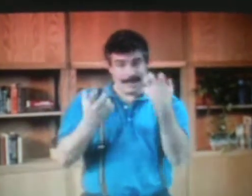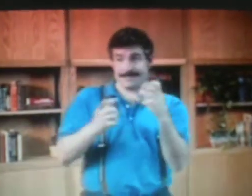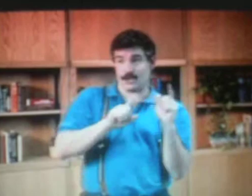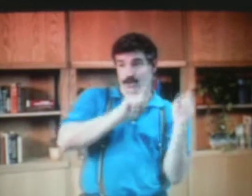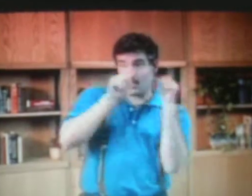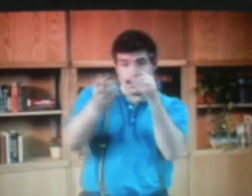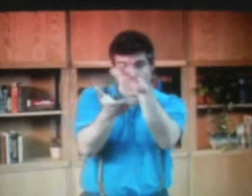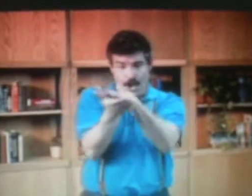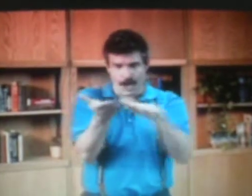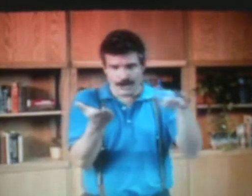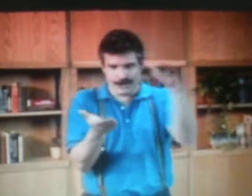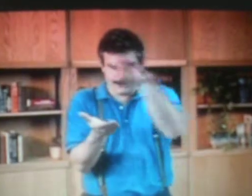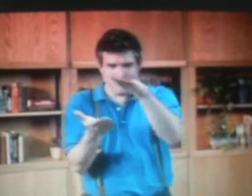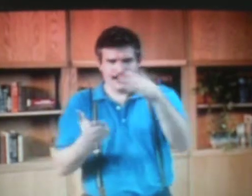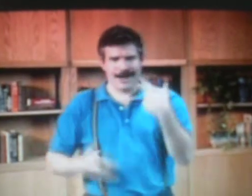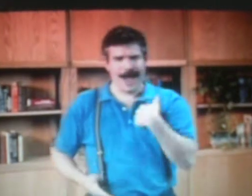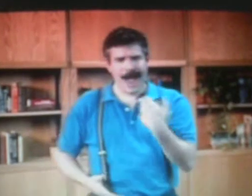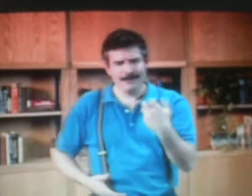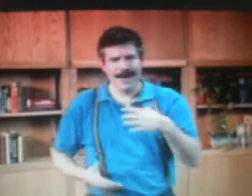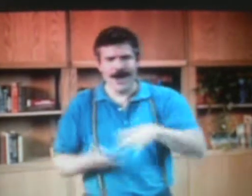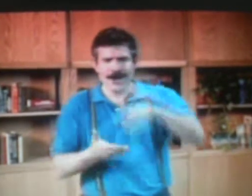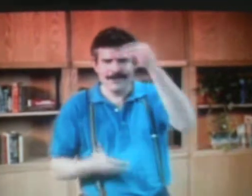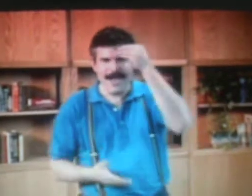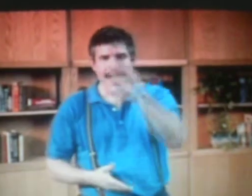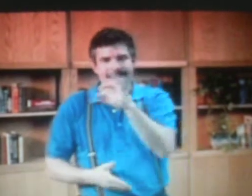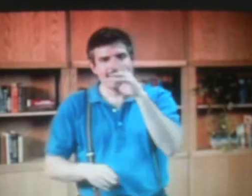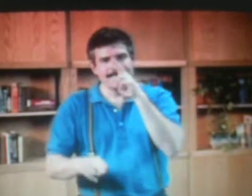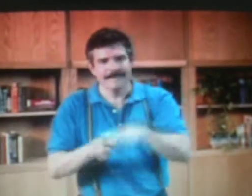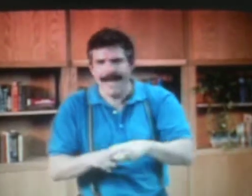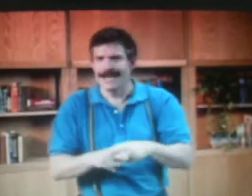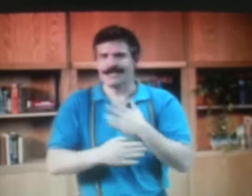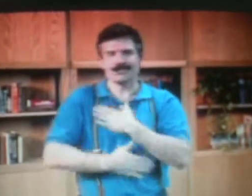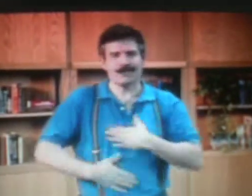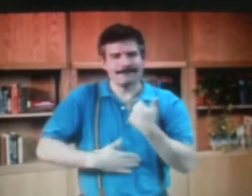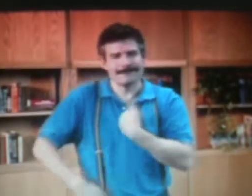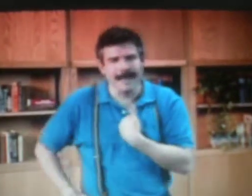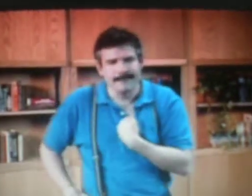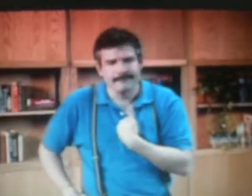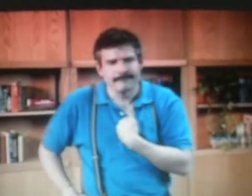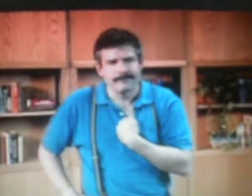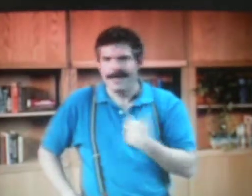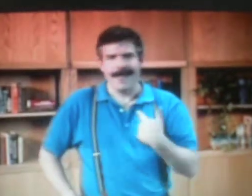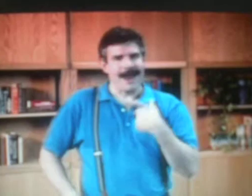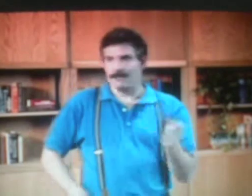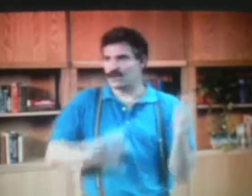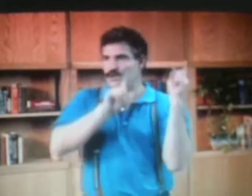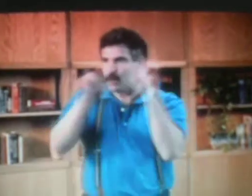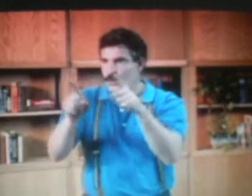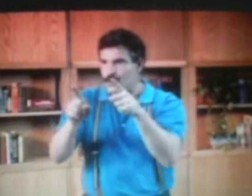I picked that major because I wanted to go to a college where I can learn, have fun, and enjoy